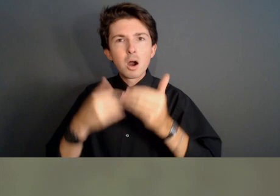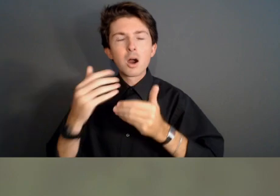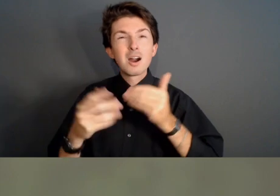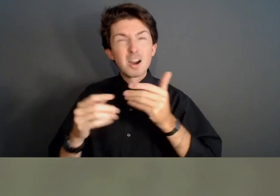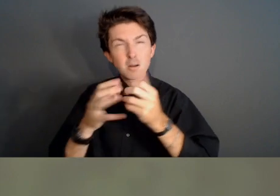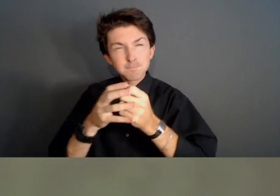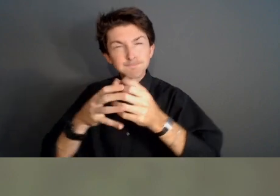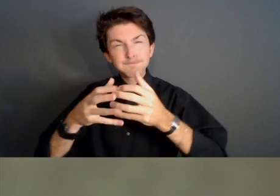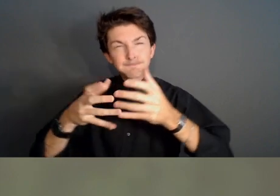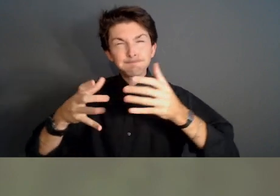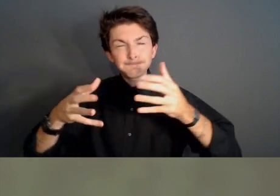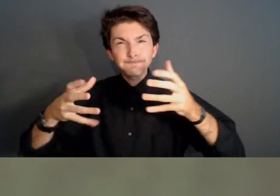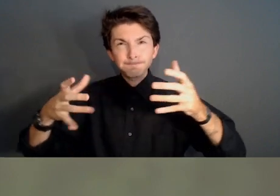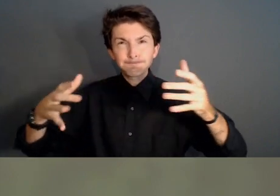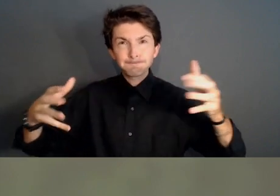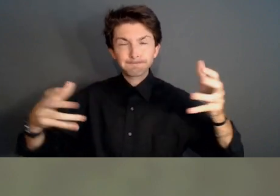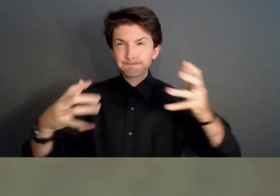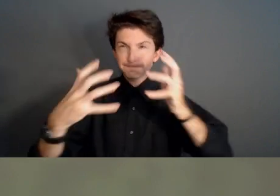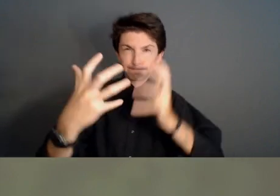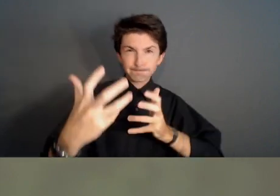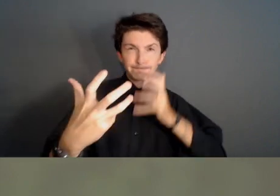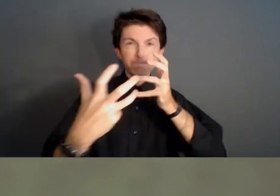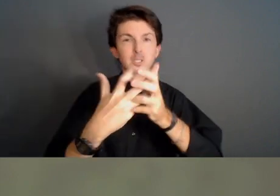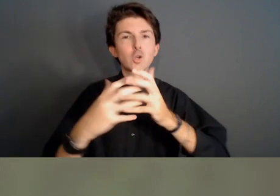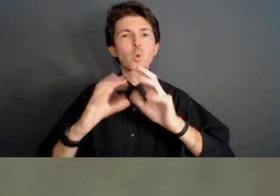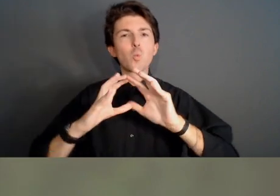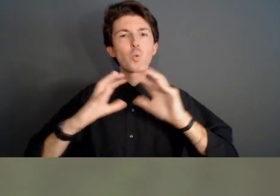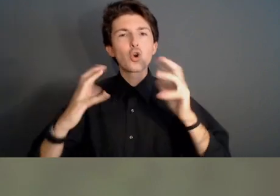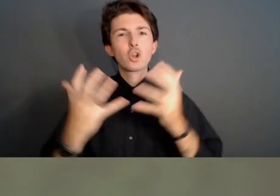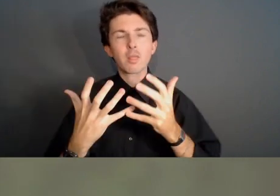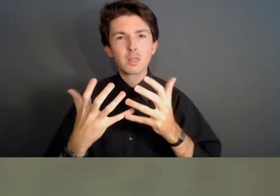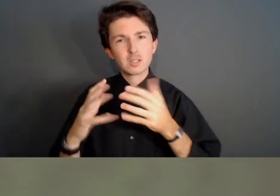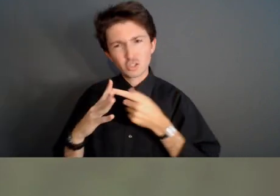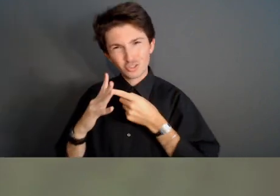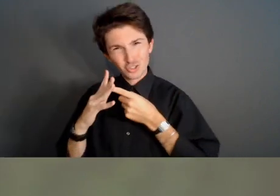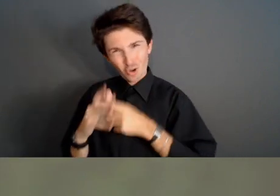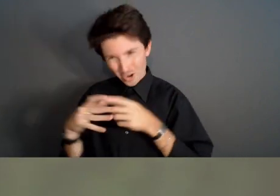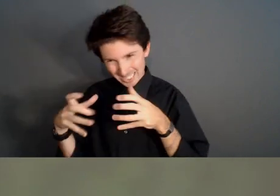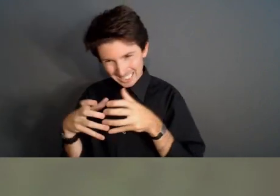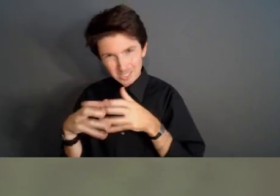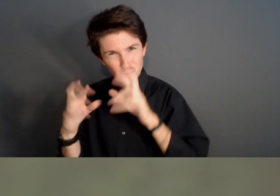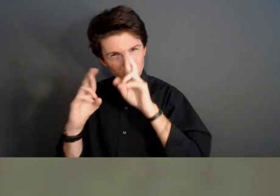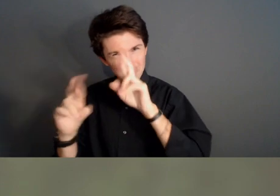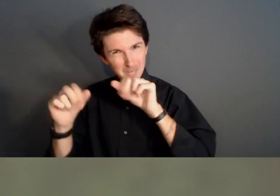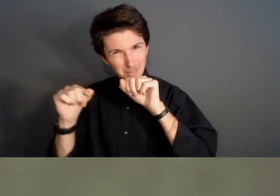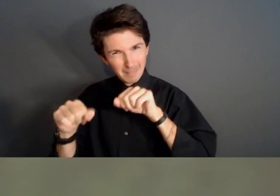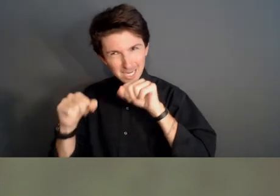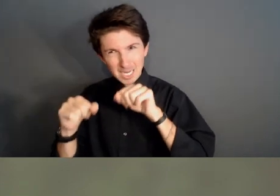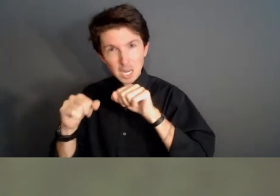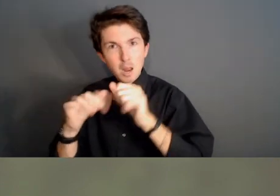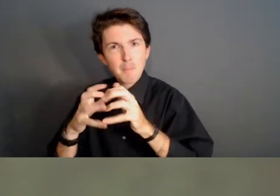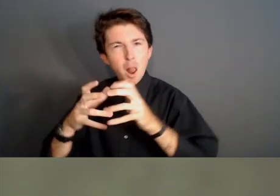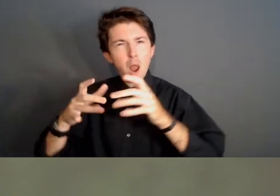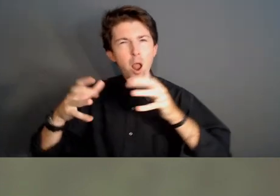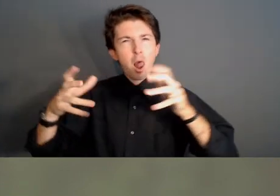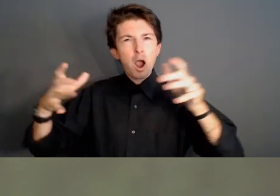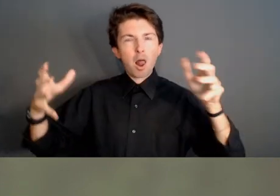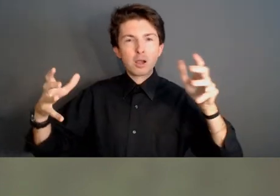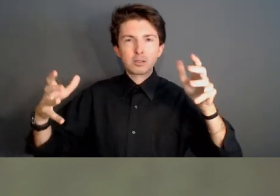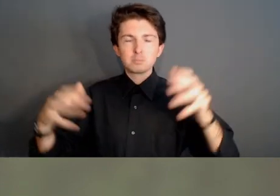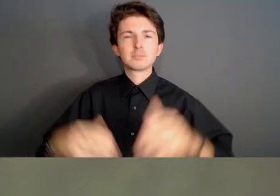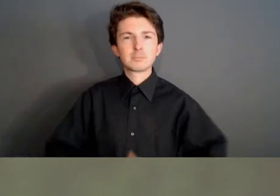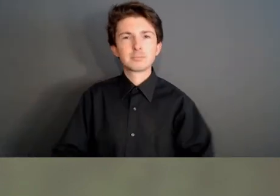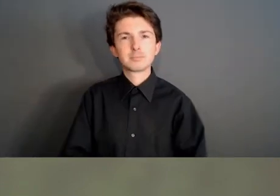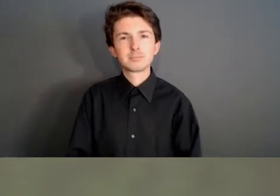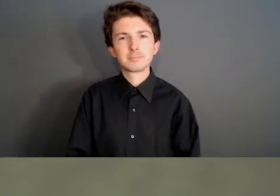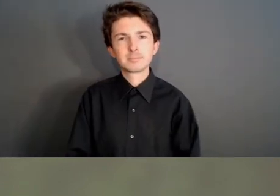take that and make it a bigger and expand into the world from a starting point. Respectability